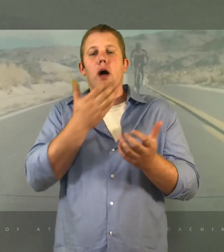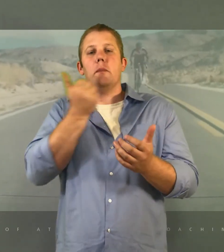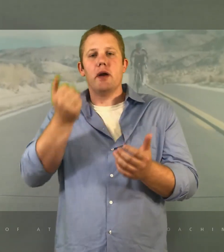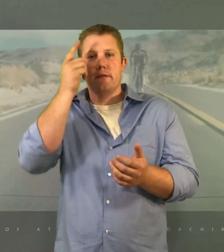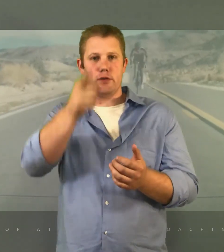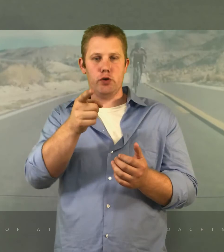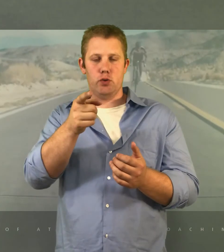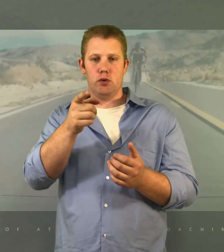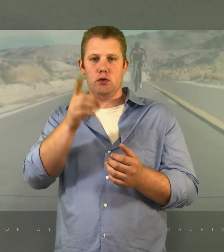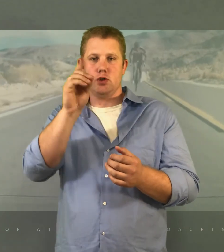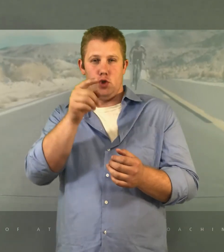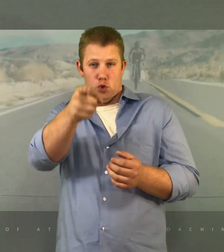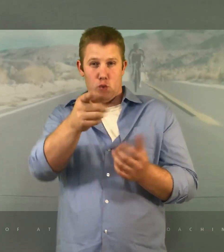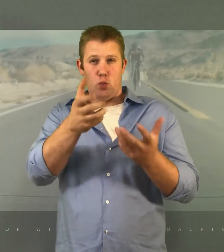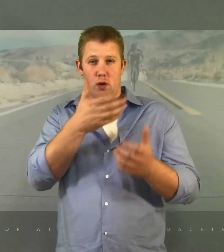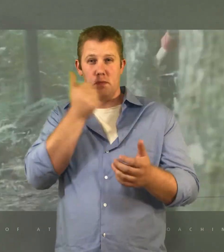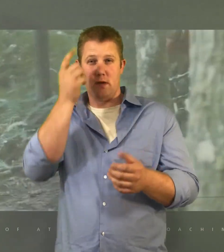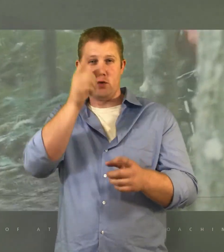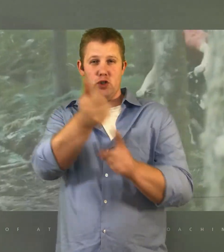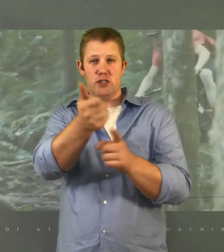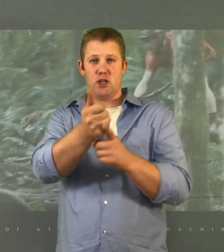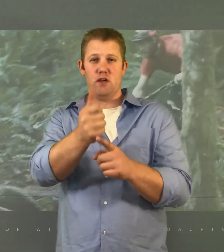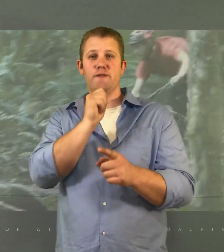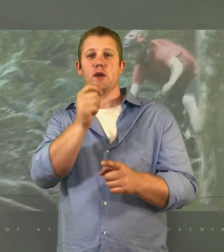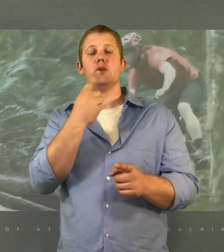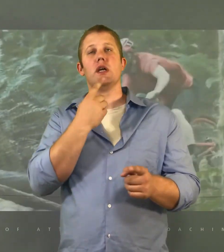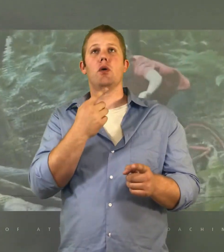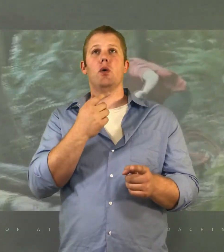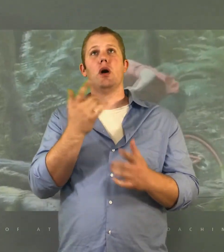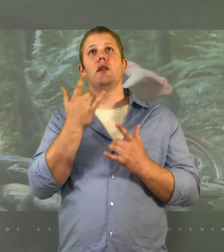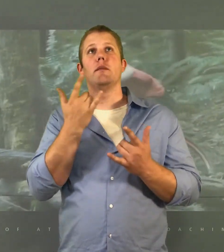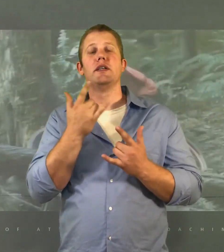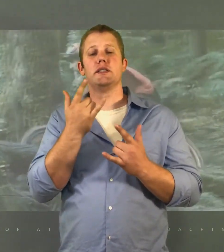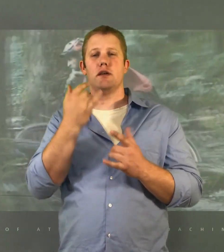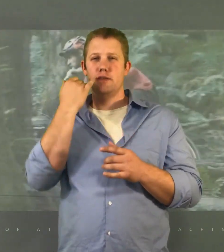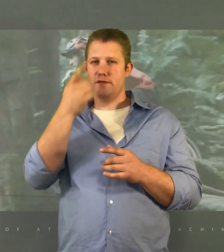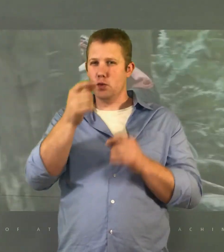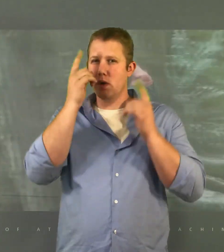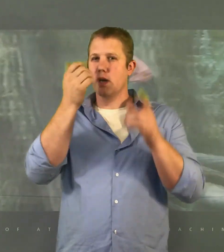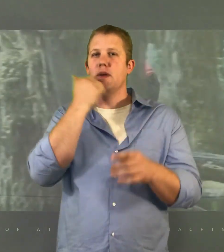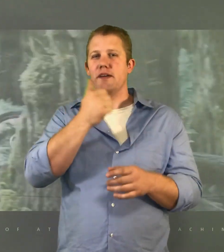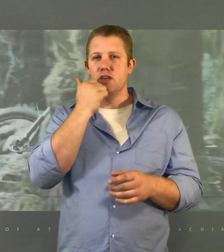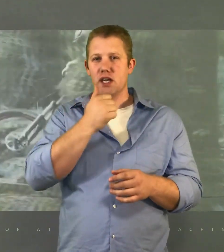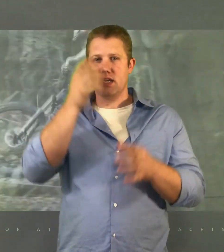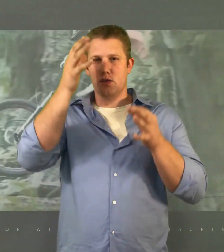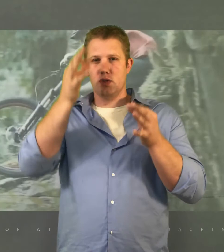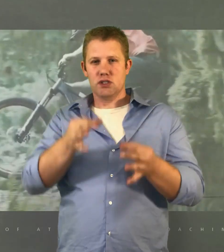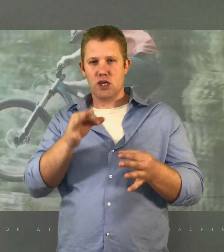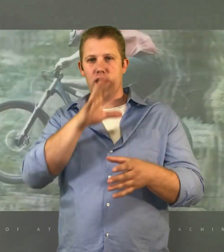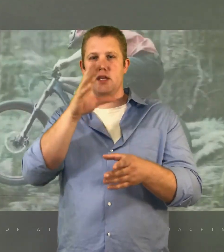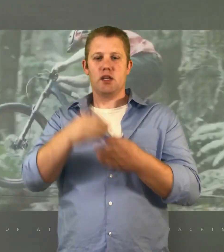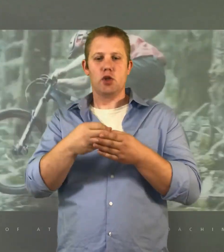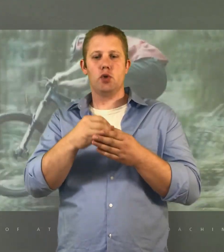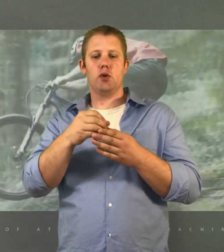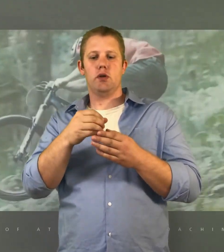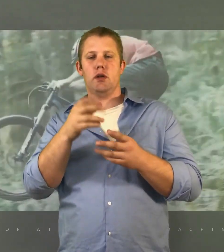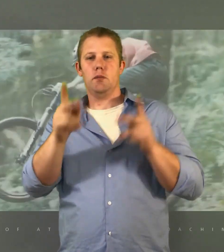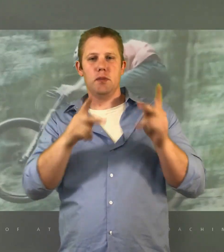better for you. The question is, do you want better for yourself? Don't claim to love yourself and you're waking up every day and deciding to